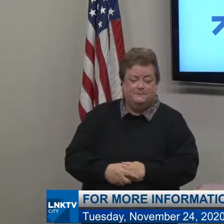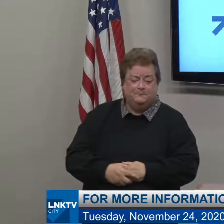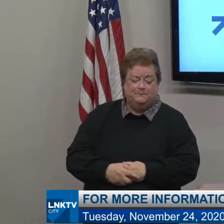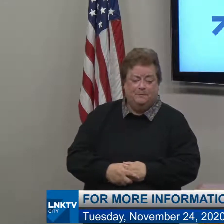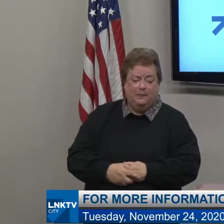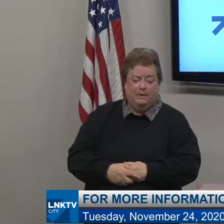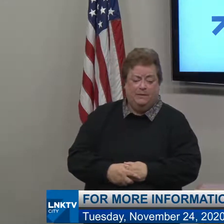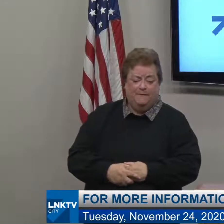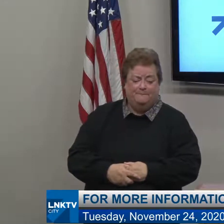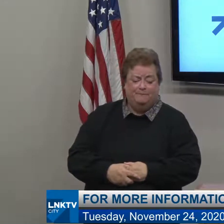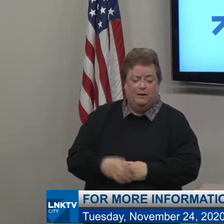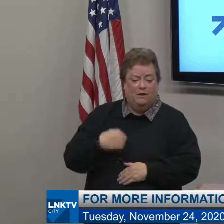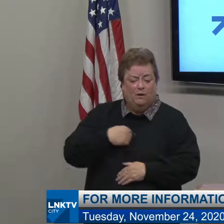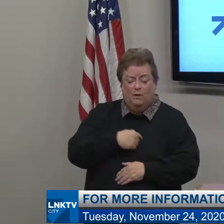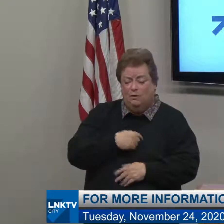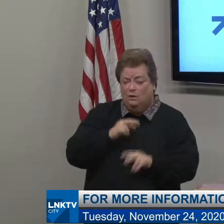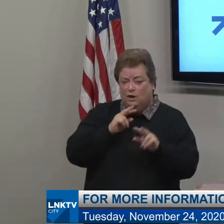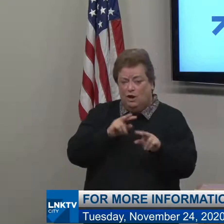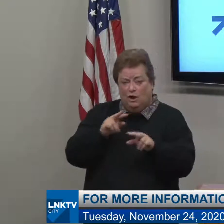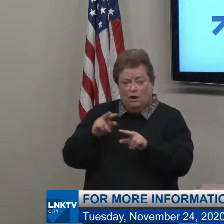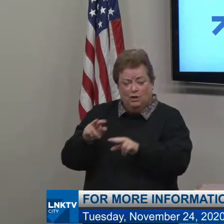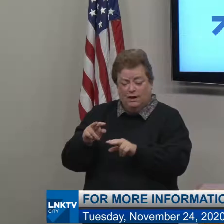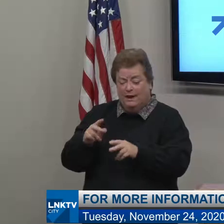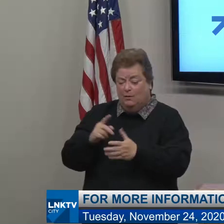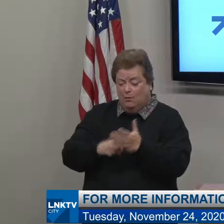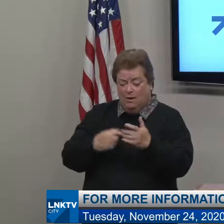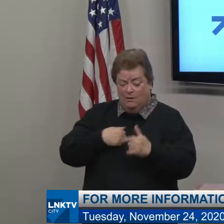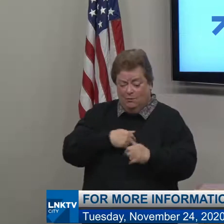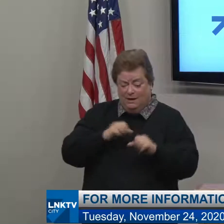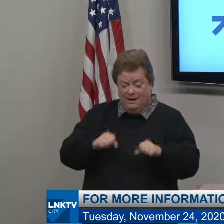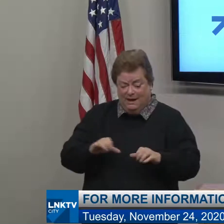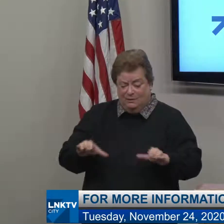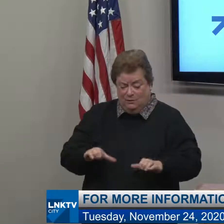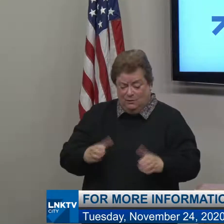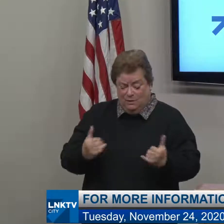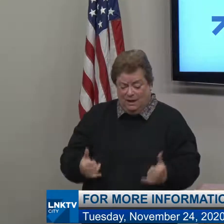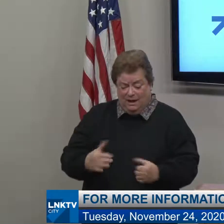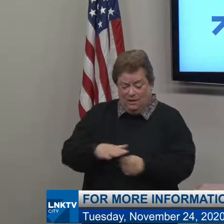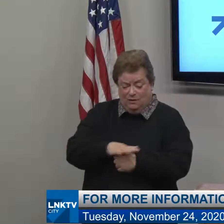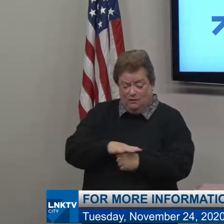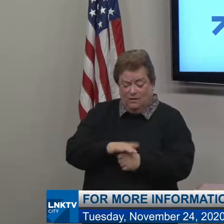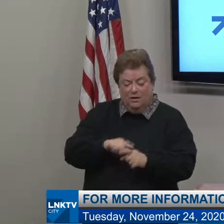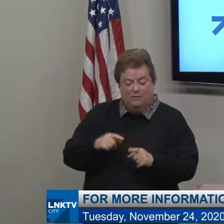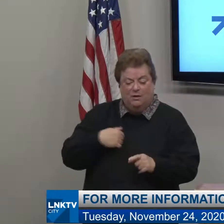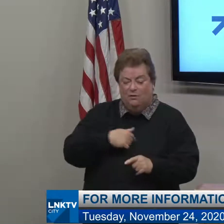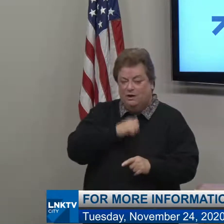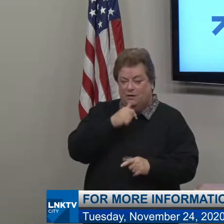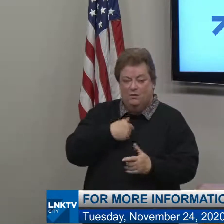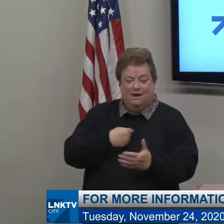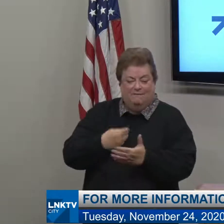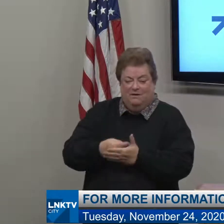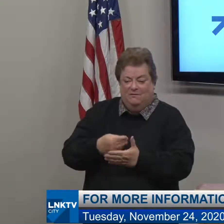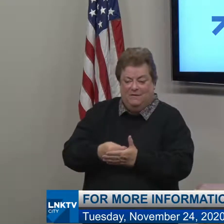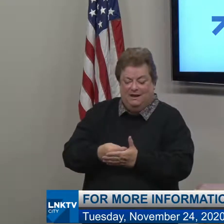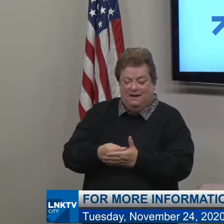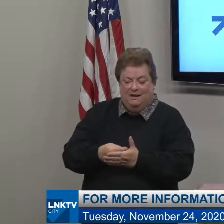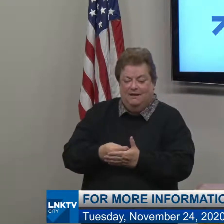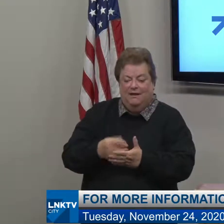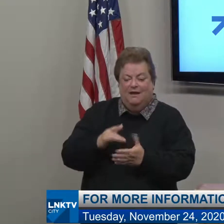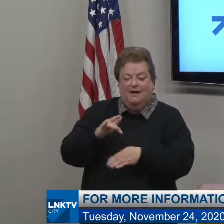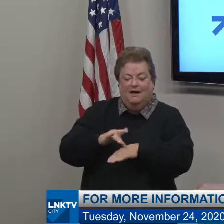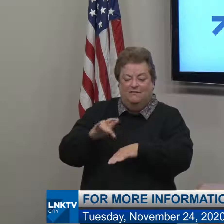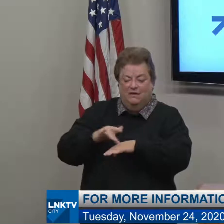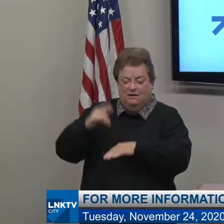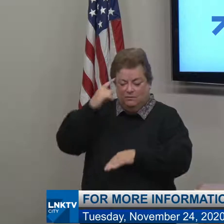We will look at what's possible at the local level, but we do not have any funding immediately available to us to direct